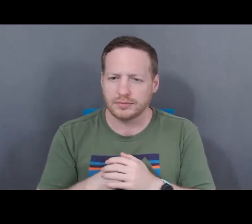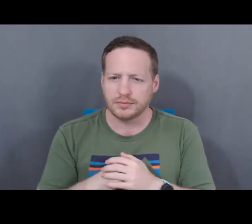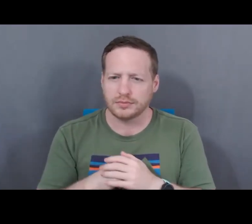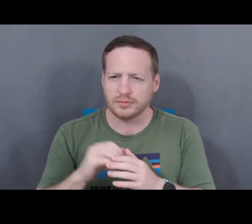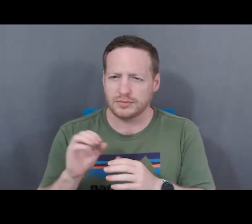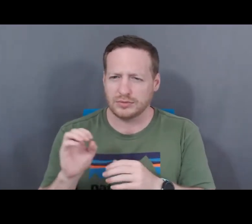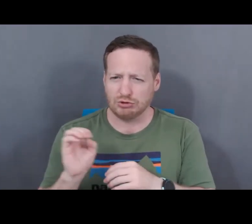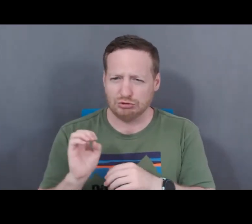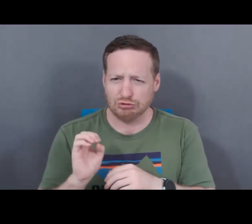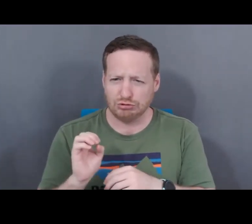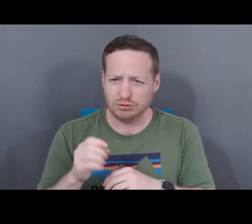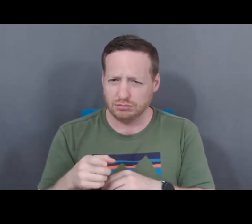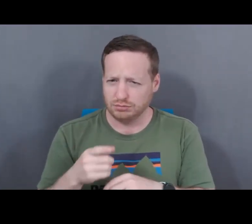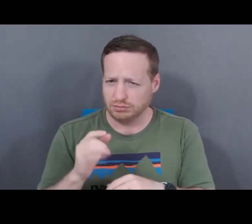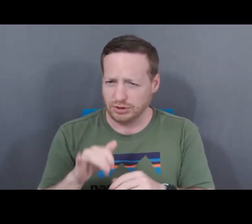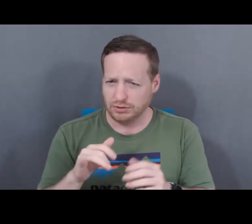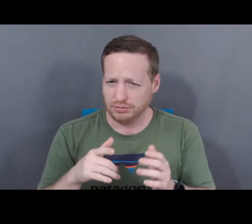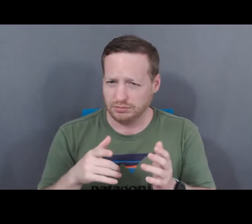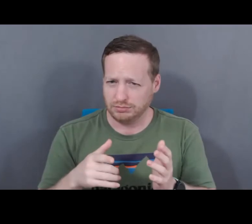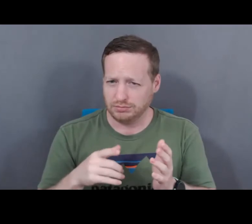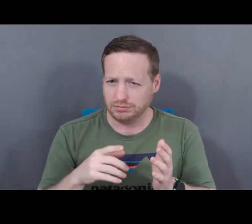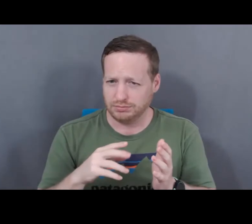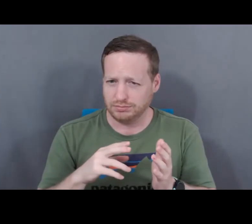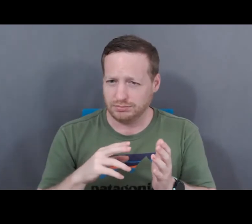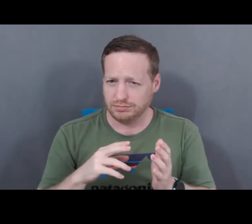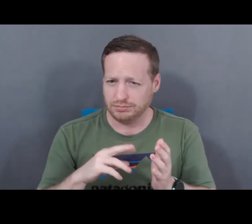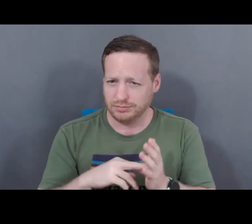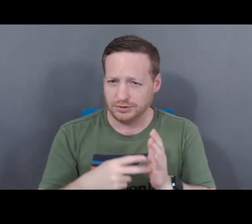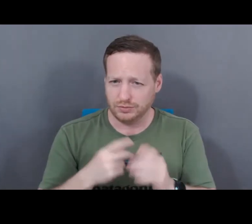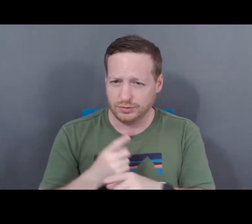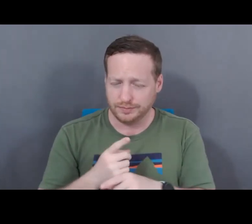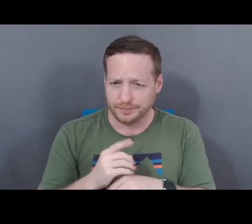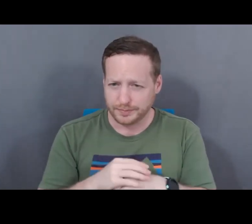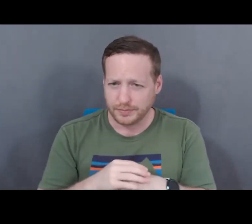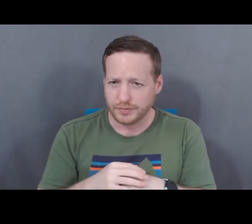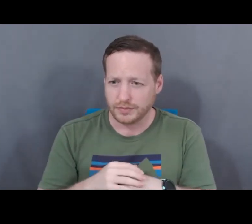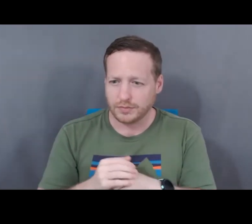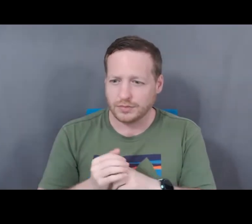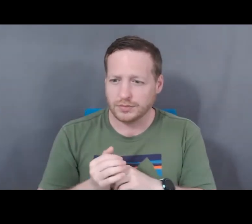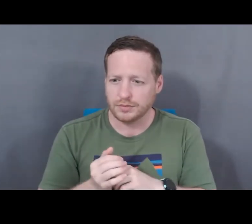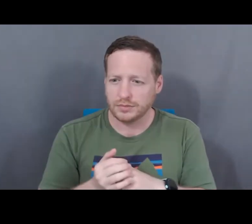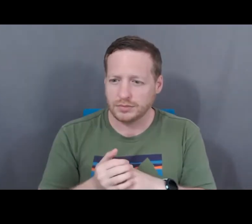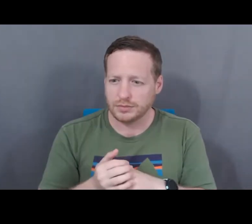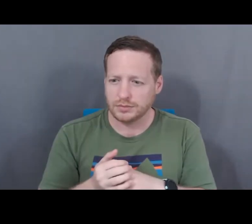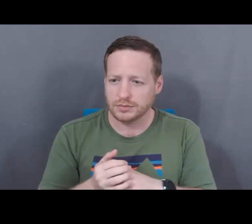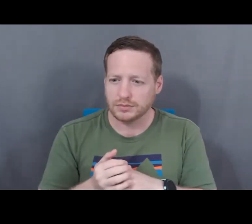now with the 3 of them, Ernest, I didn't know if that was your, your point.